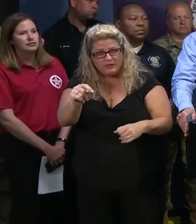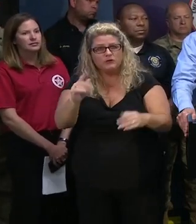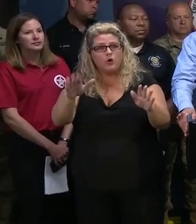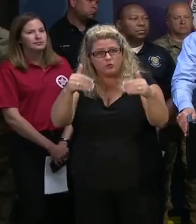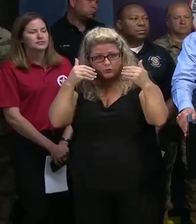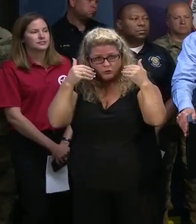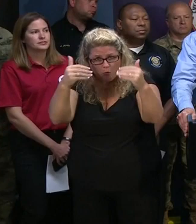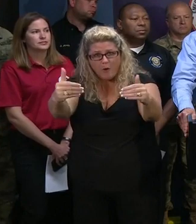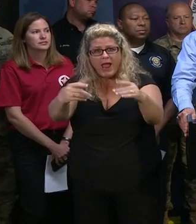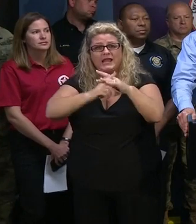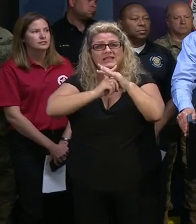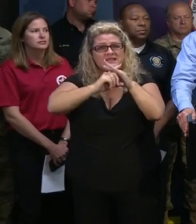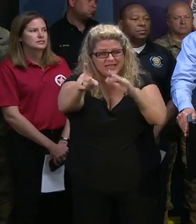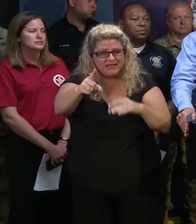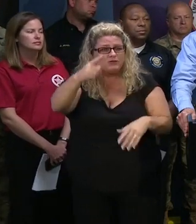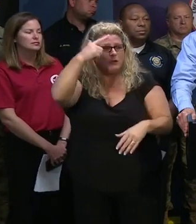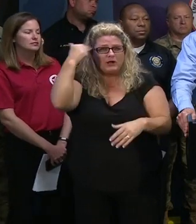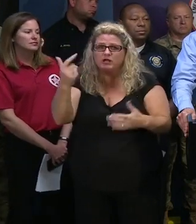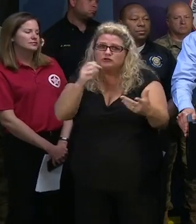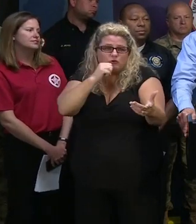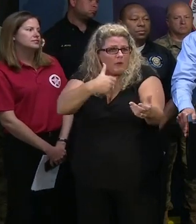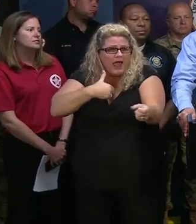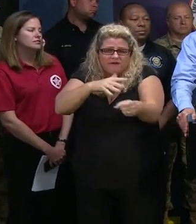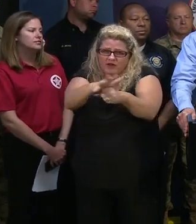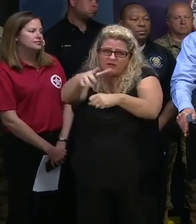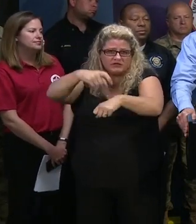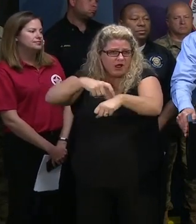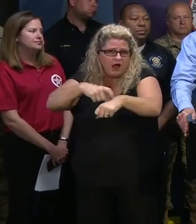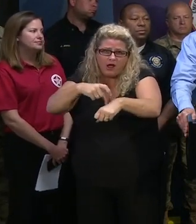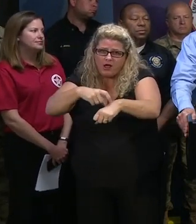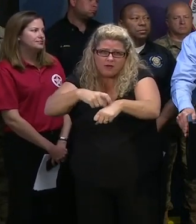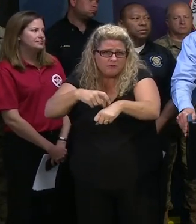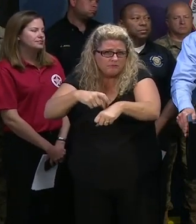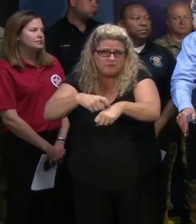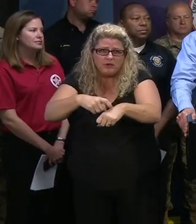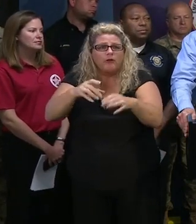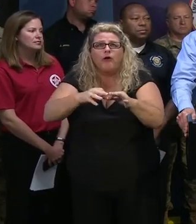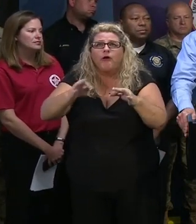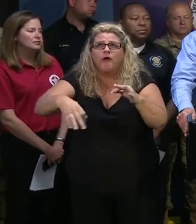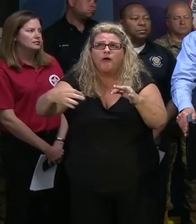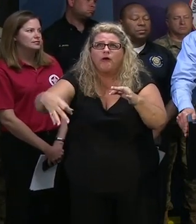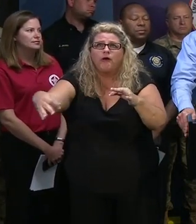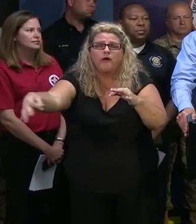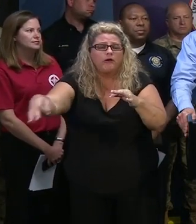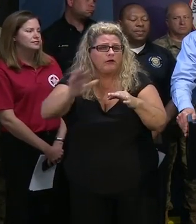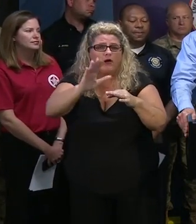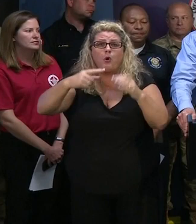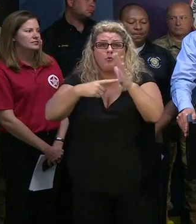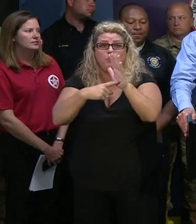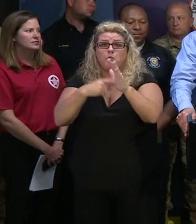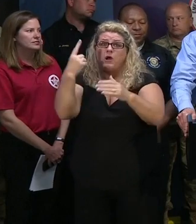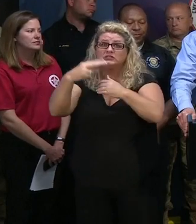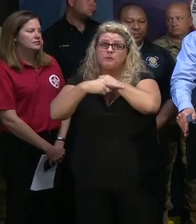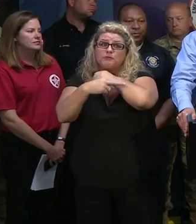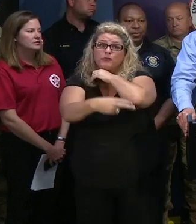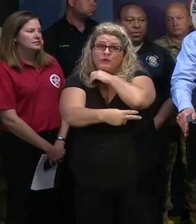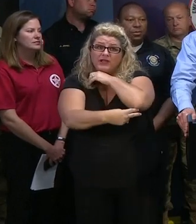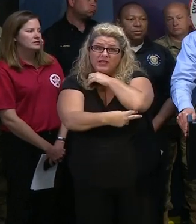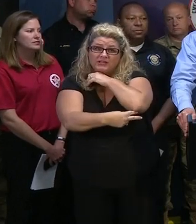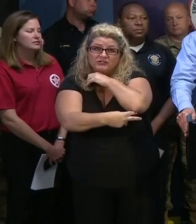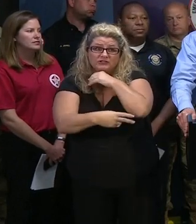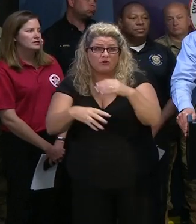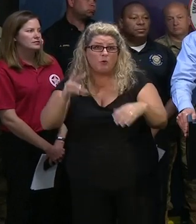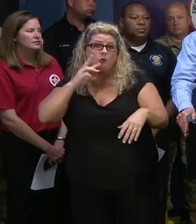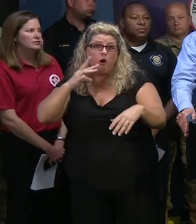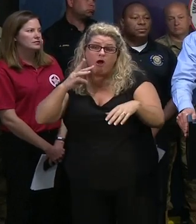is closing on you very quickly. And if you stay in those zones, when the bridges may be overrun, there